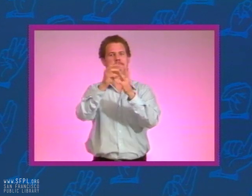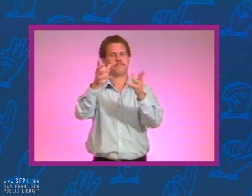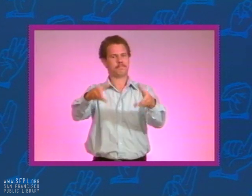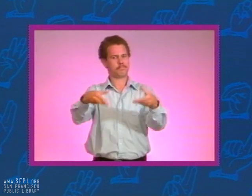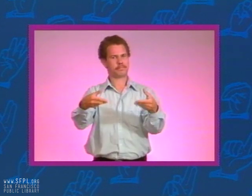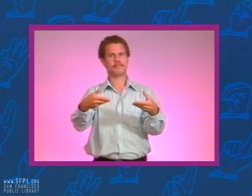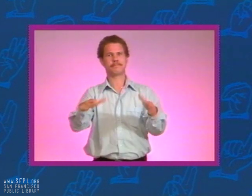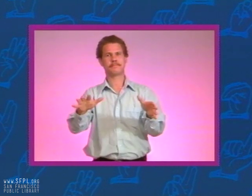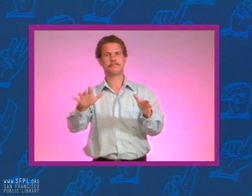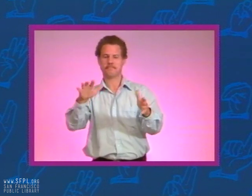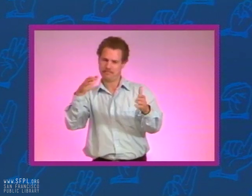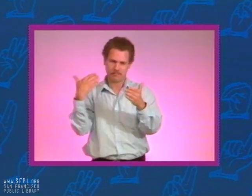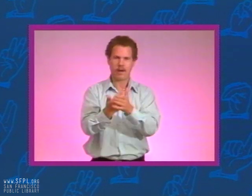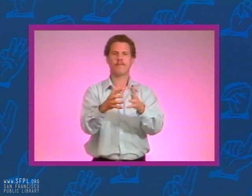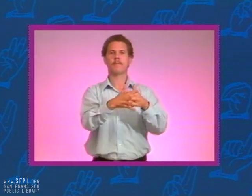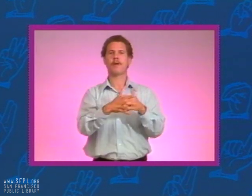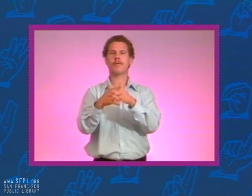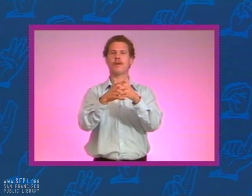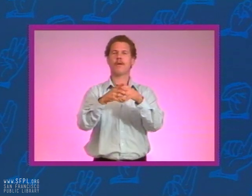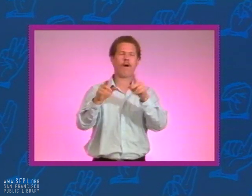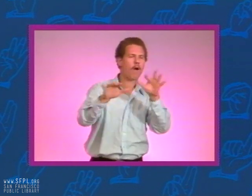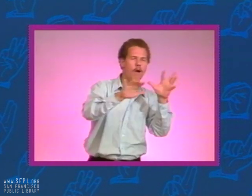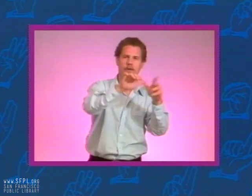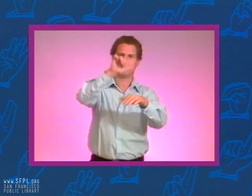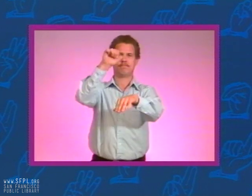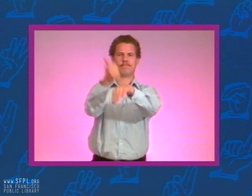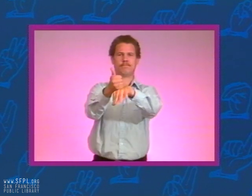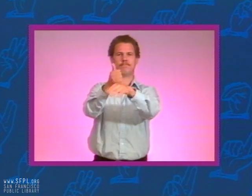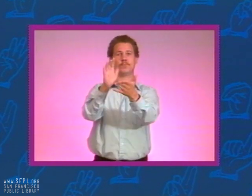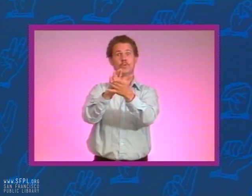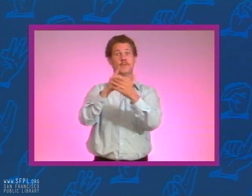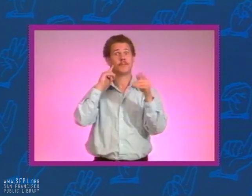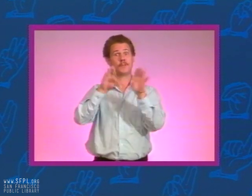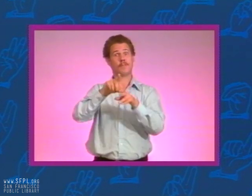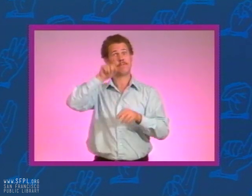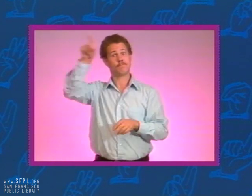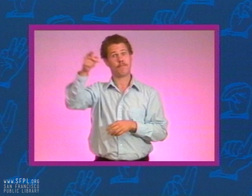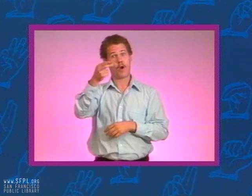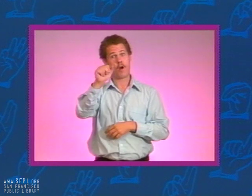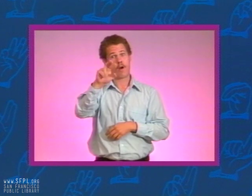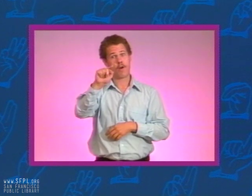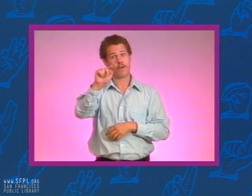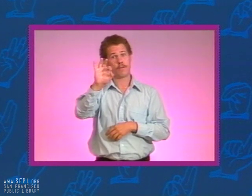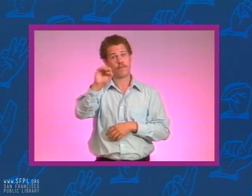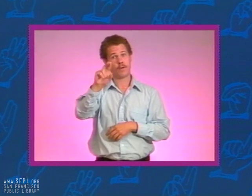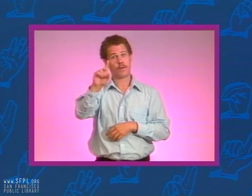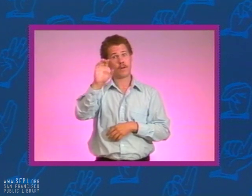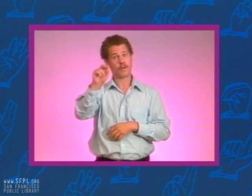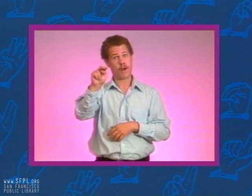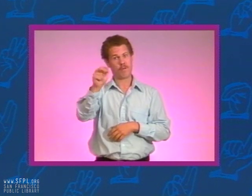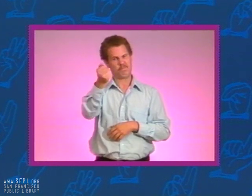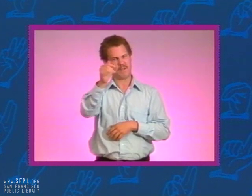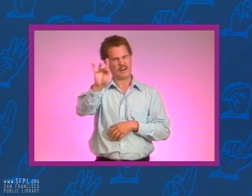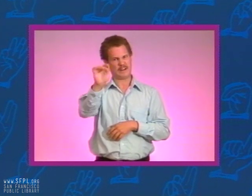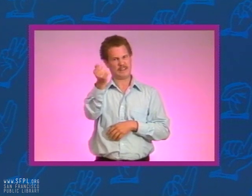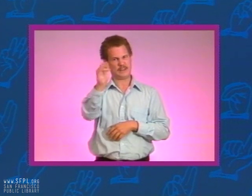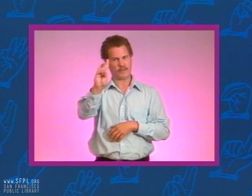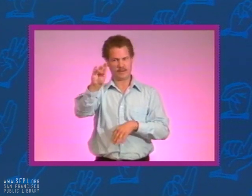system. In 1817, they established the American School for the Deaf in Hartford,